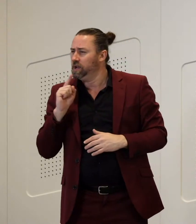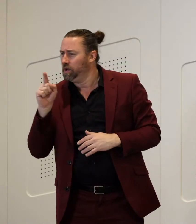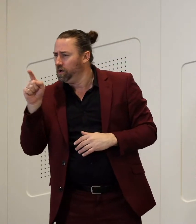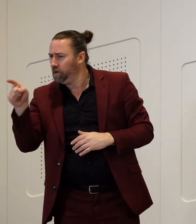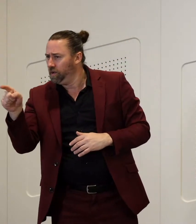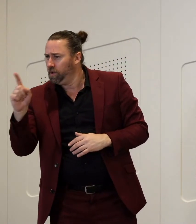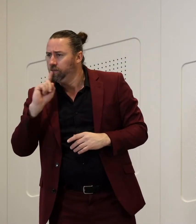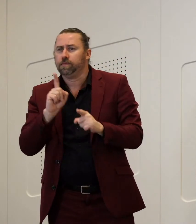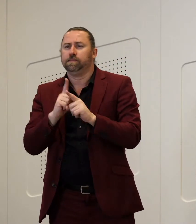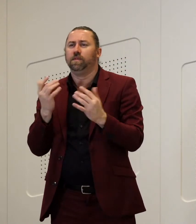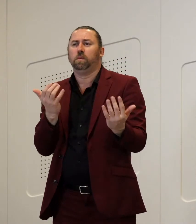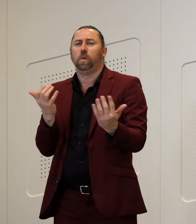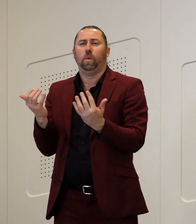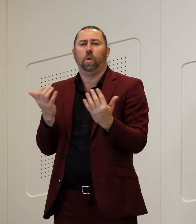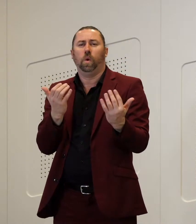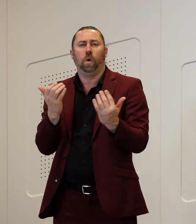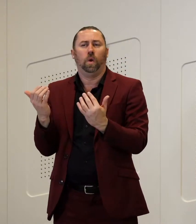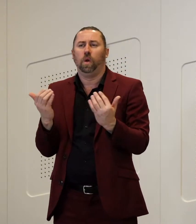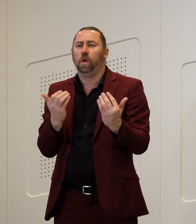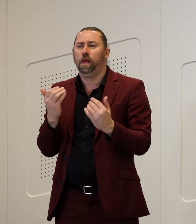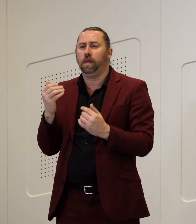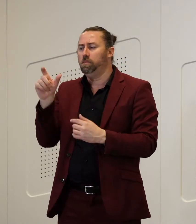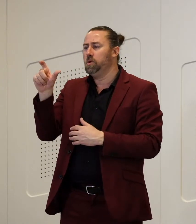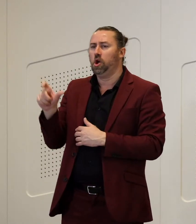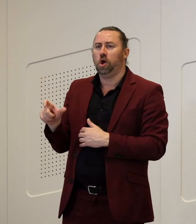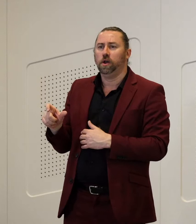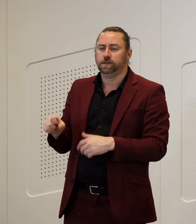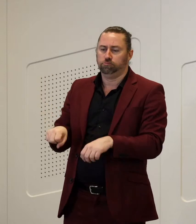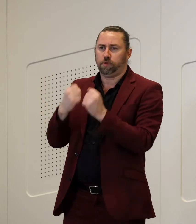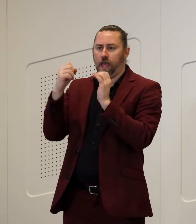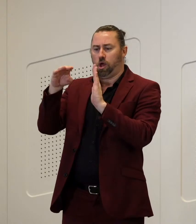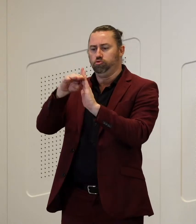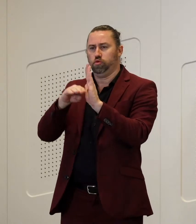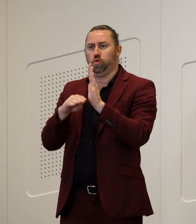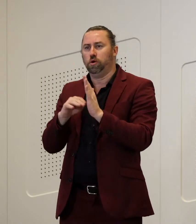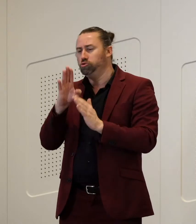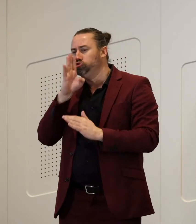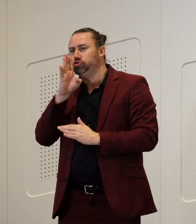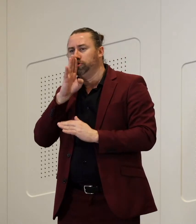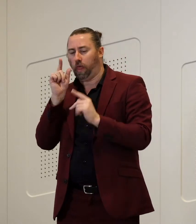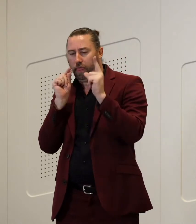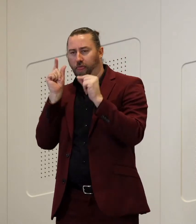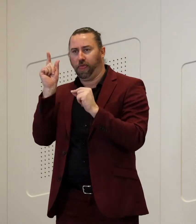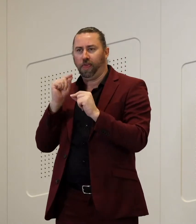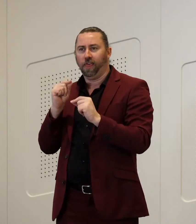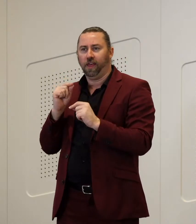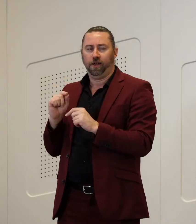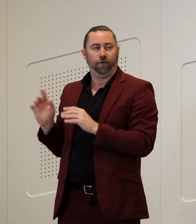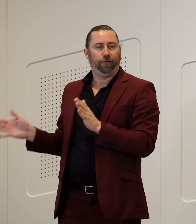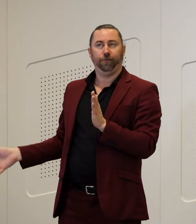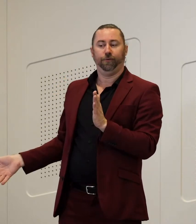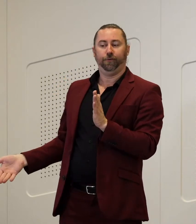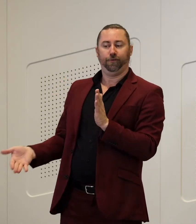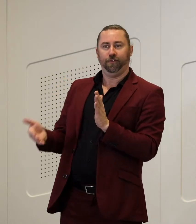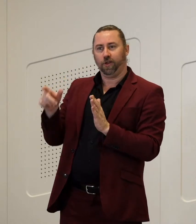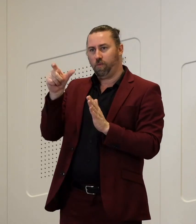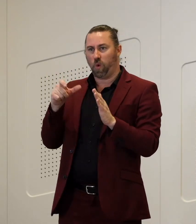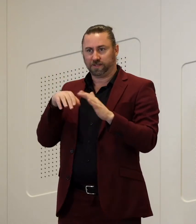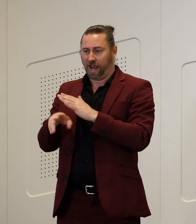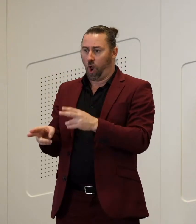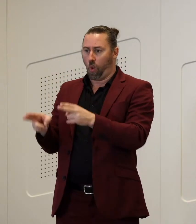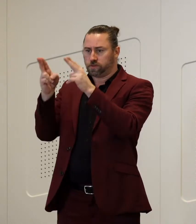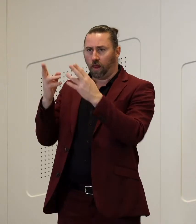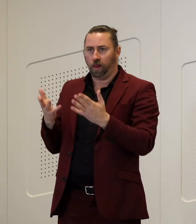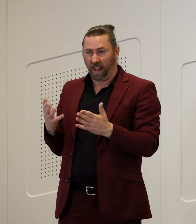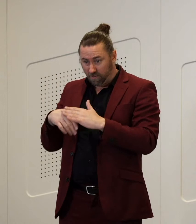of another NRL player breaching the bubble and trying to bring someone into a hotel here in Brisbane. At what point do